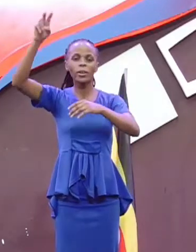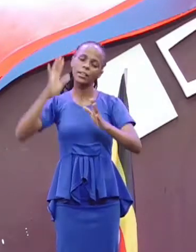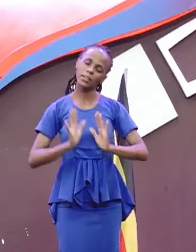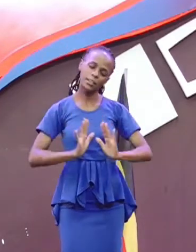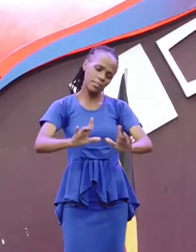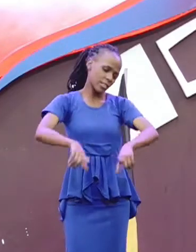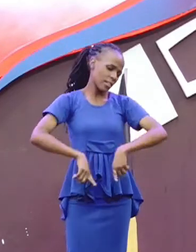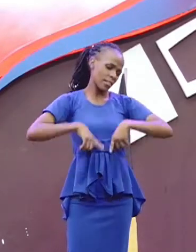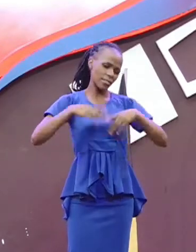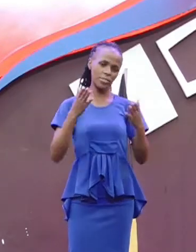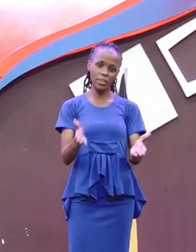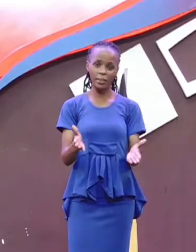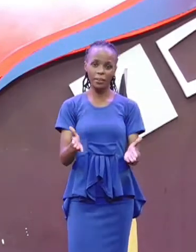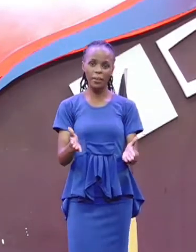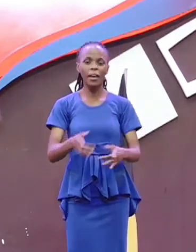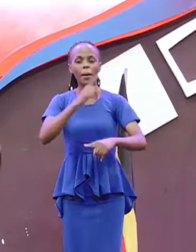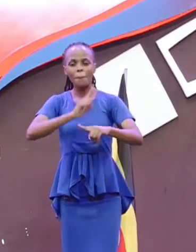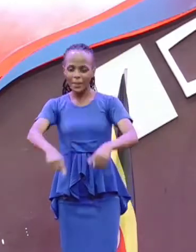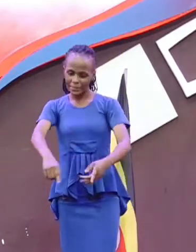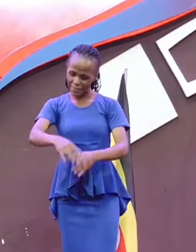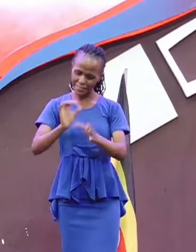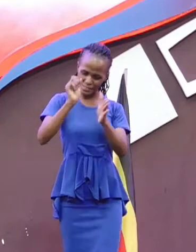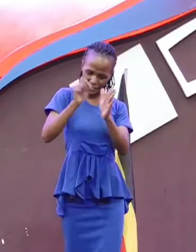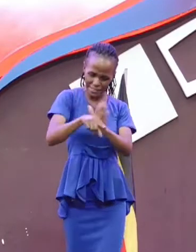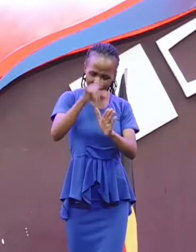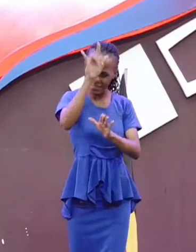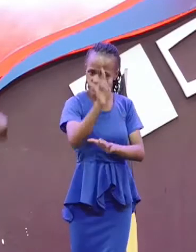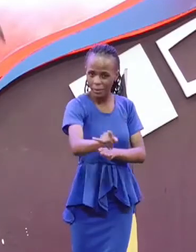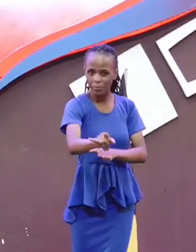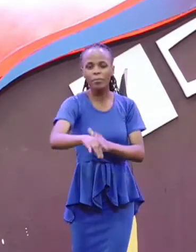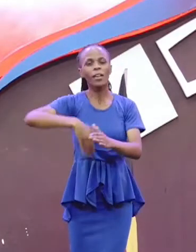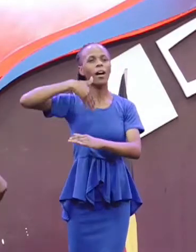had left this world, but he left a seed.